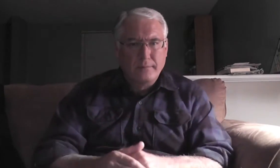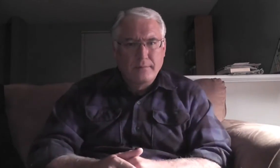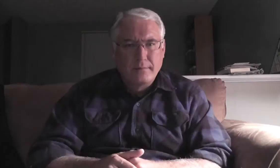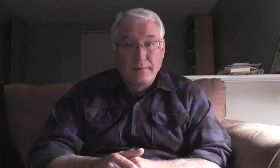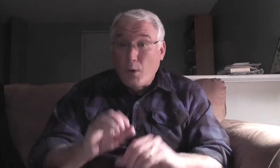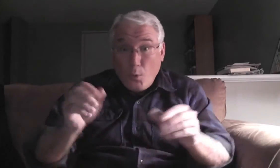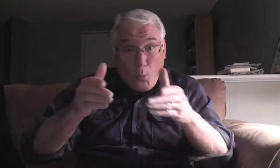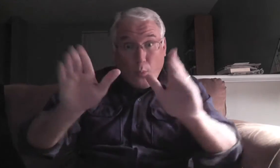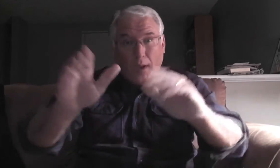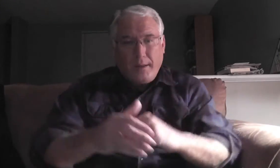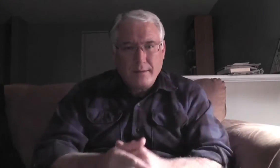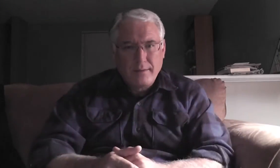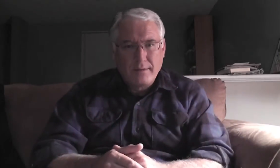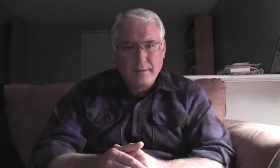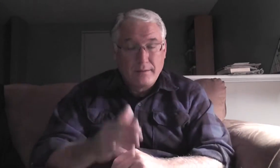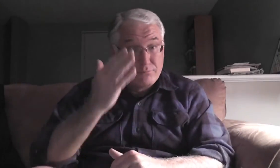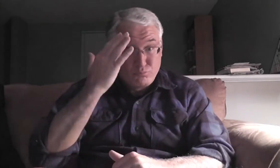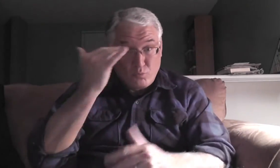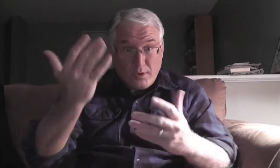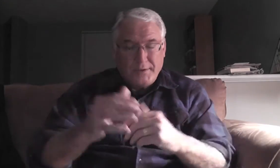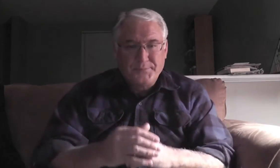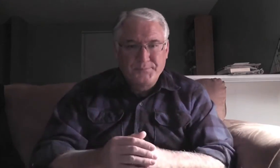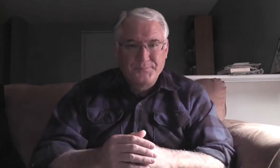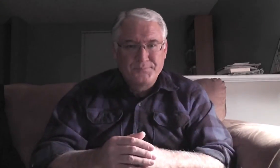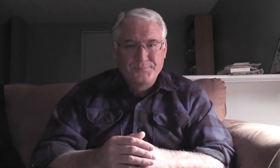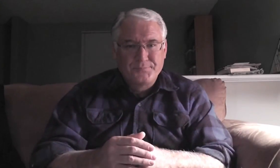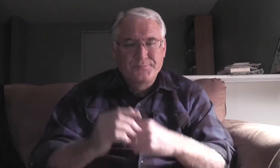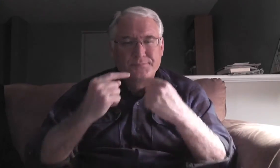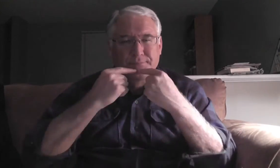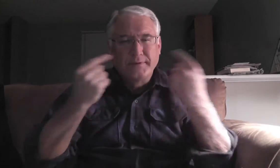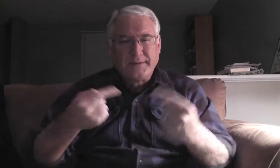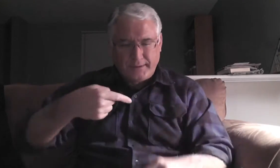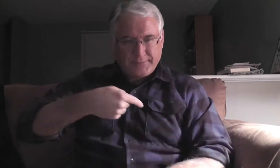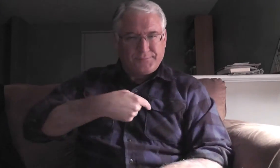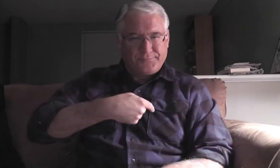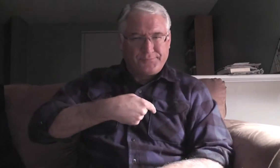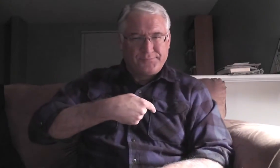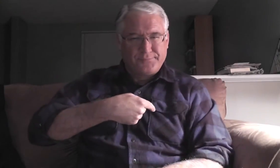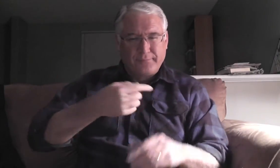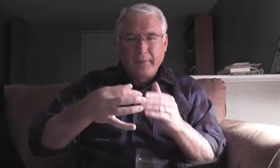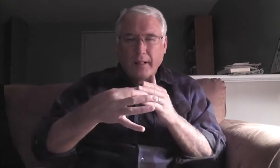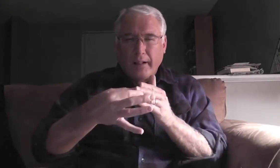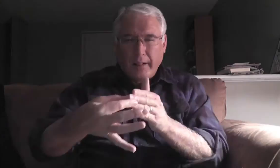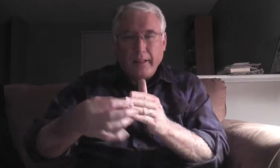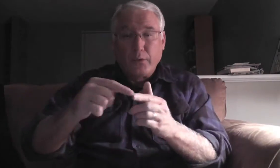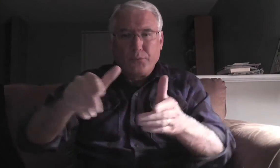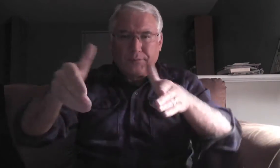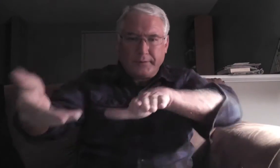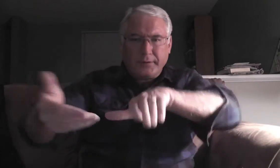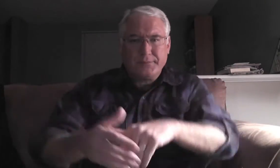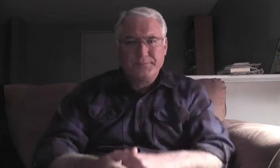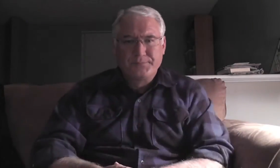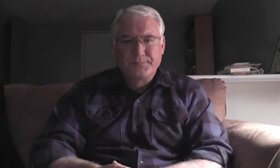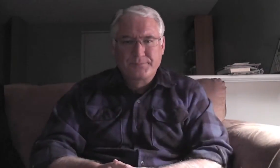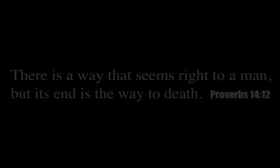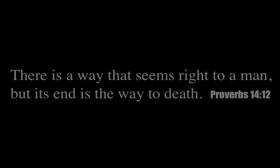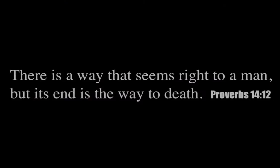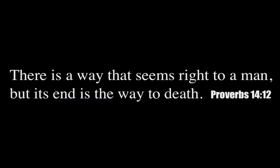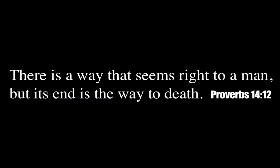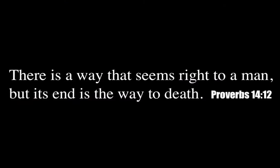life safely. No way. And the reason is because sin in our heart leads to death. There is a